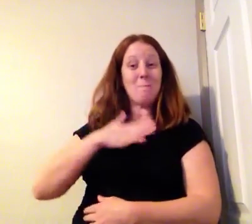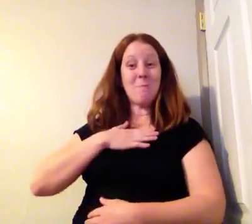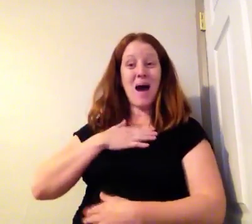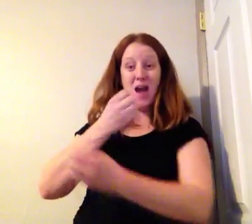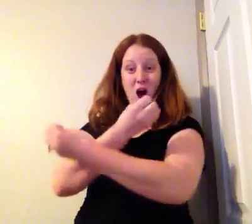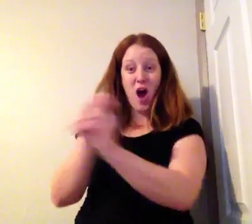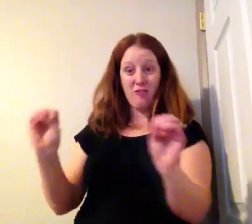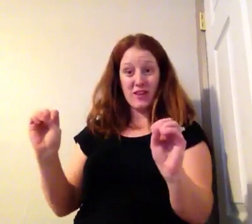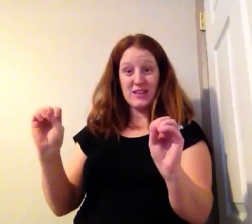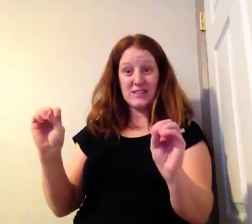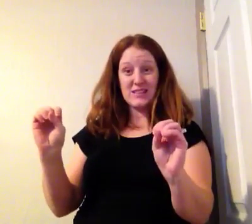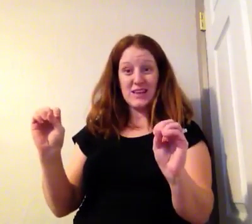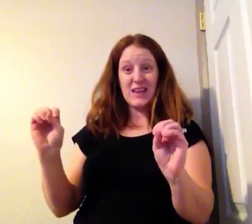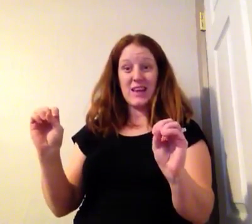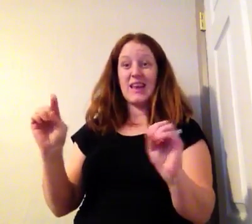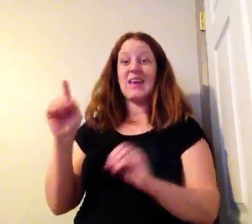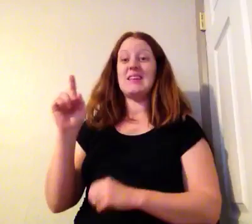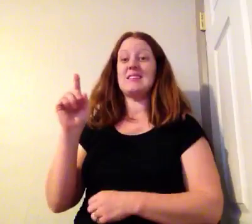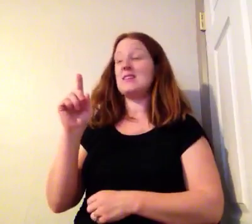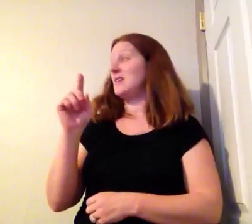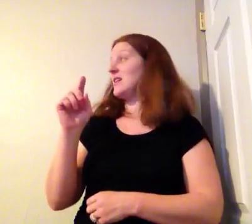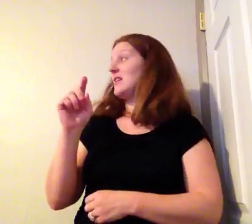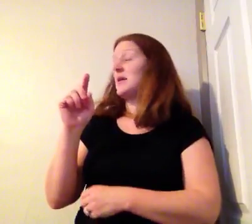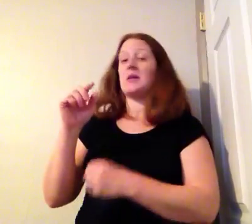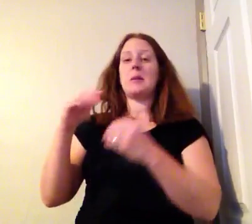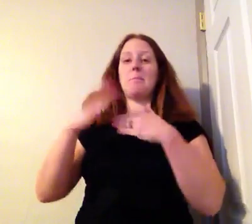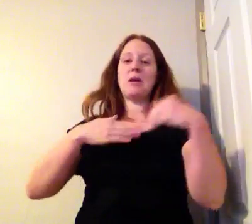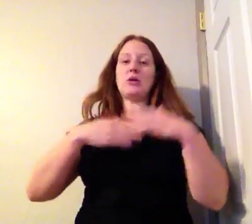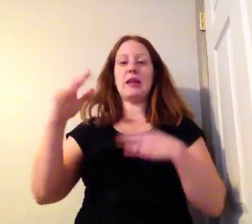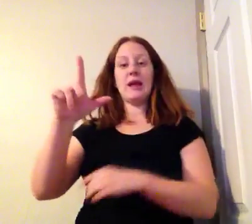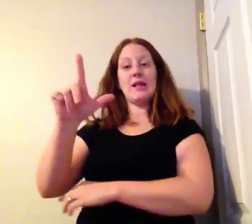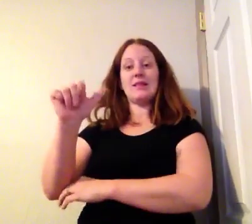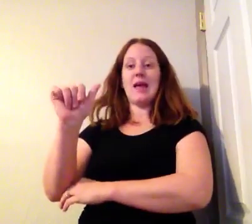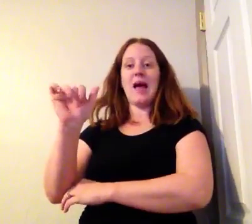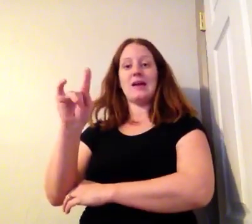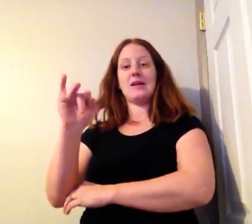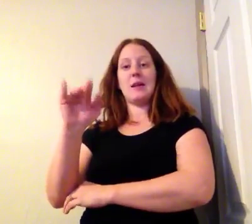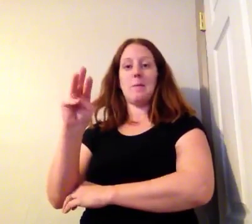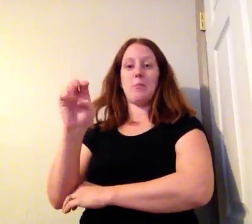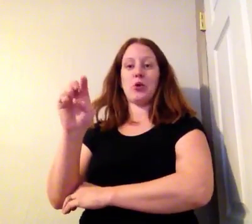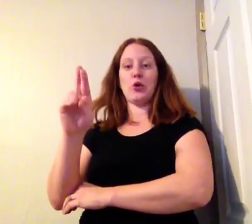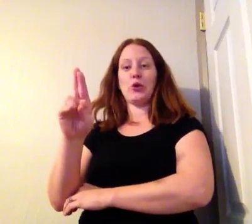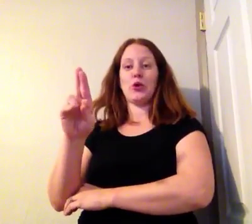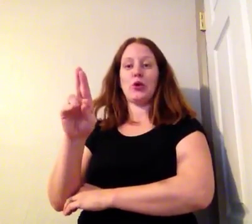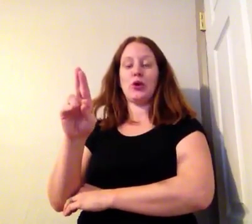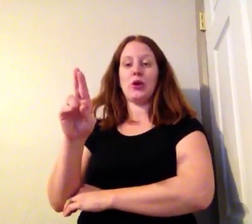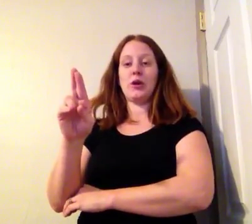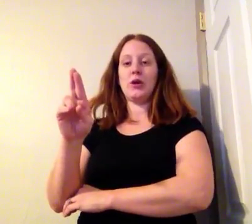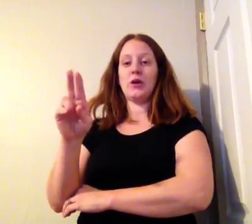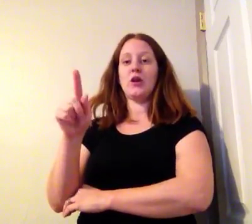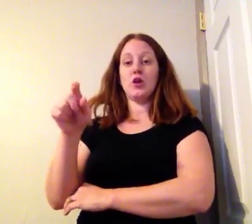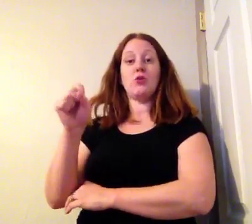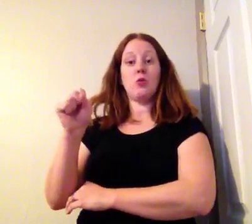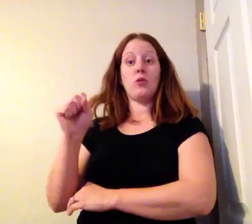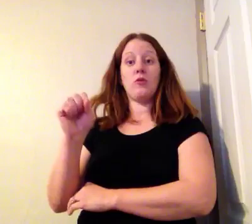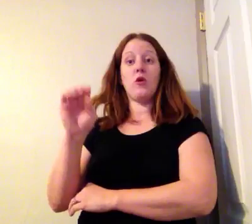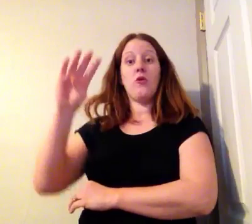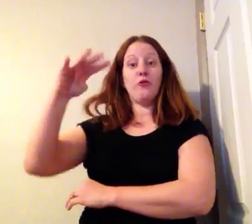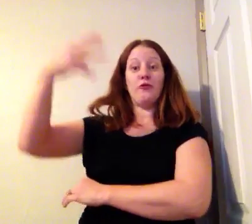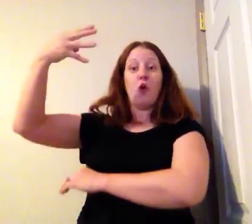the hallway. This building is called Latimer. The next building over. The next building, not over. It's called Latimer. You go to the 4th floor, go out of the elevator to the